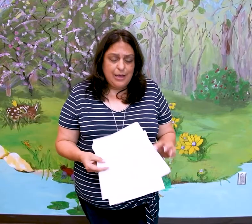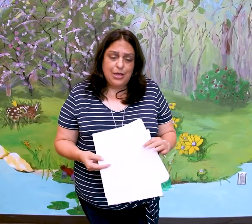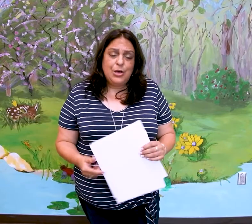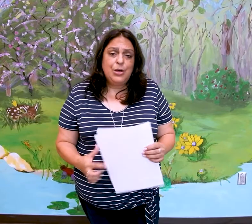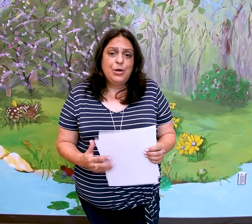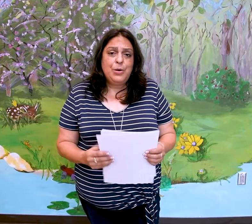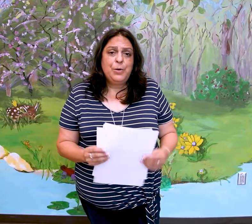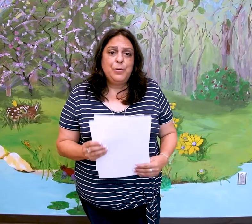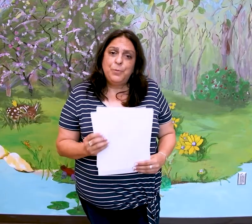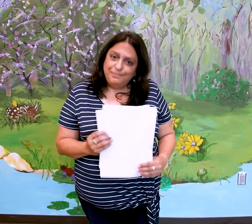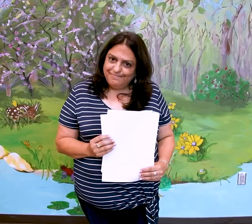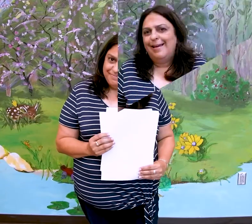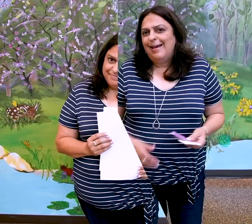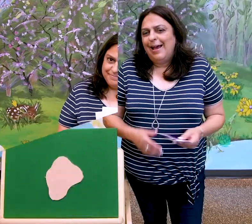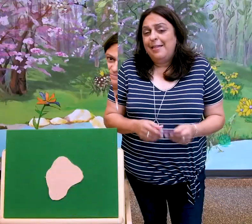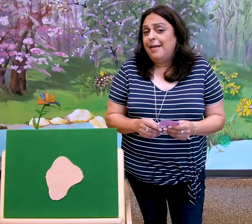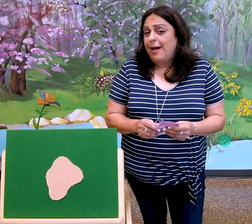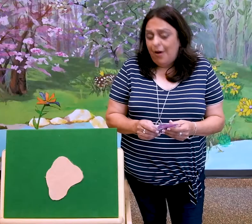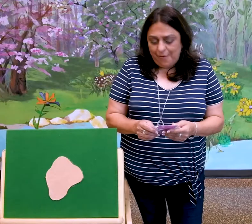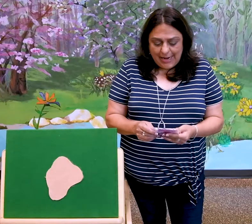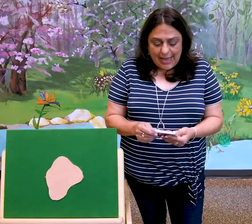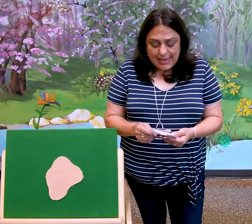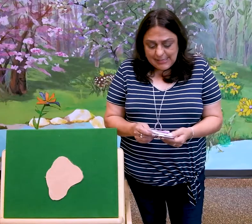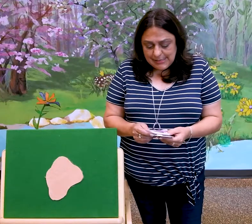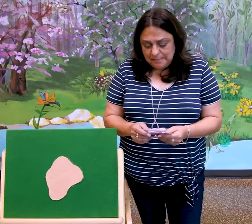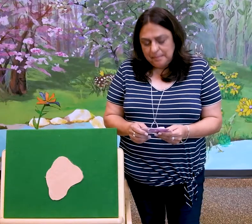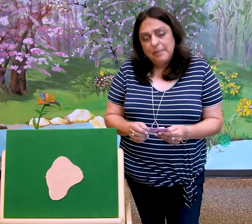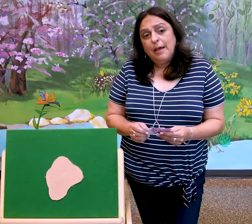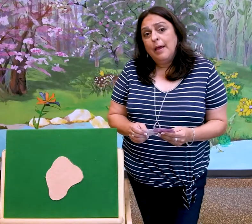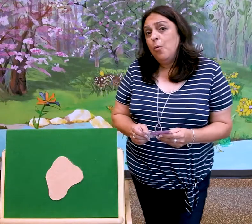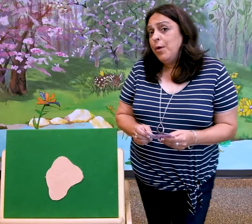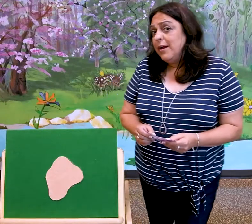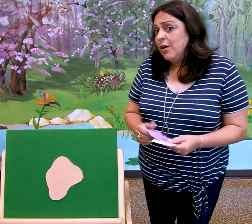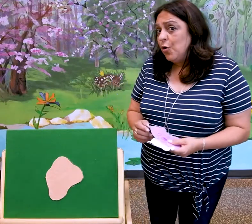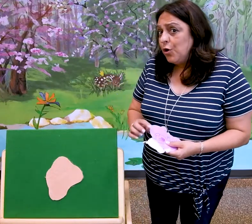E-I-E-I-O. All right, guys, we are going to